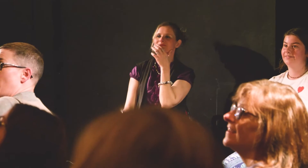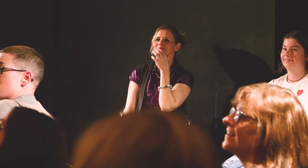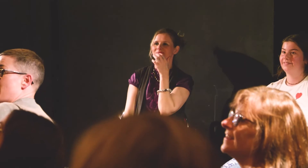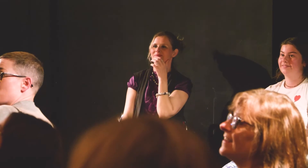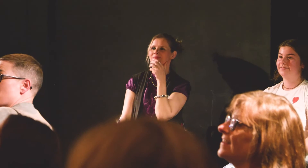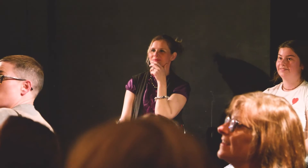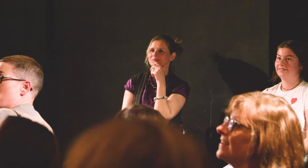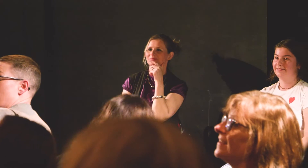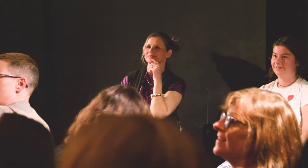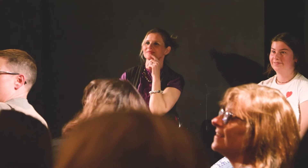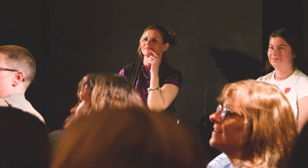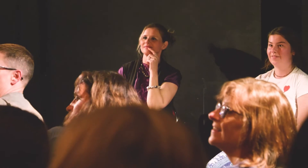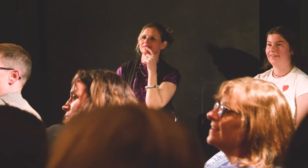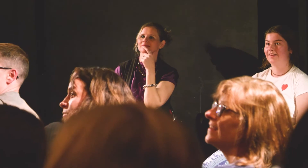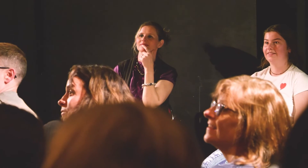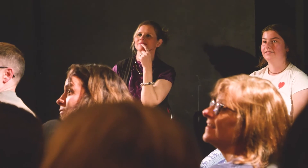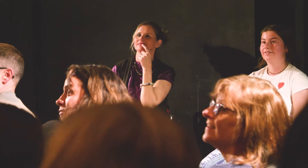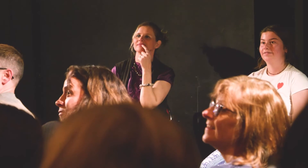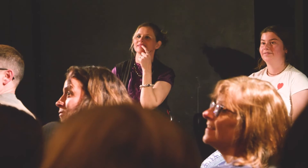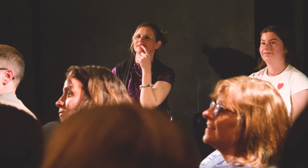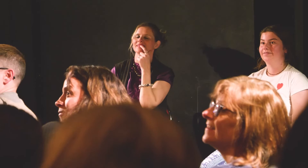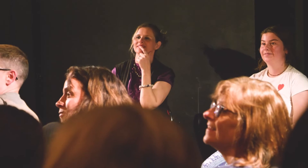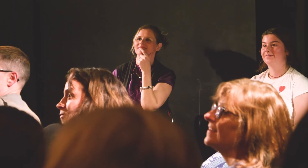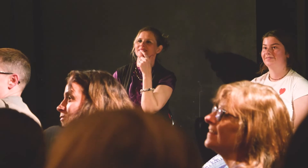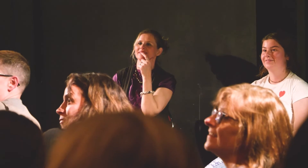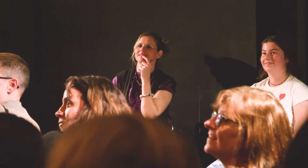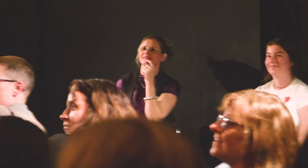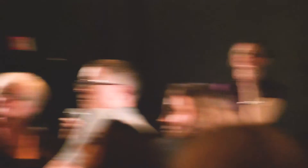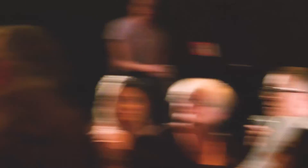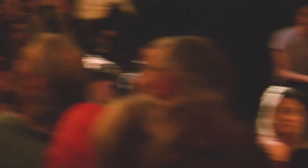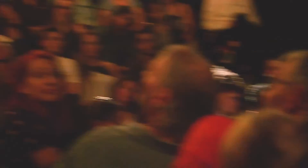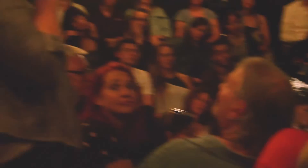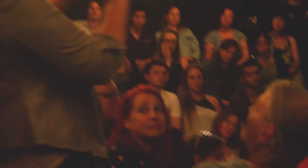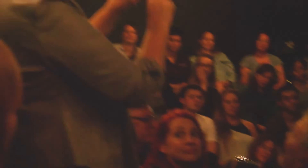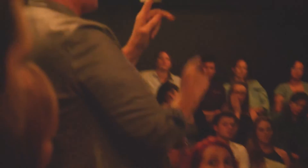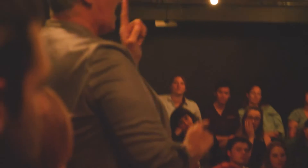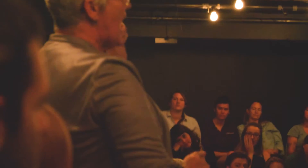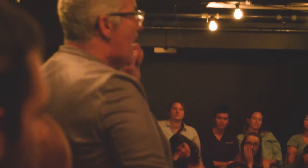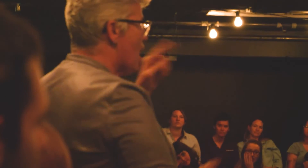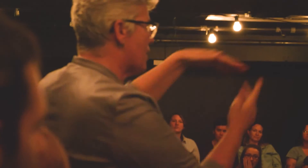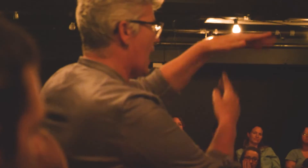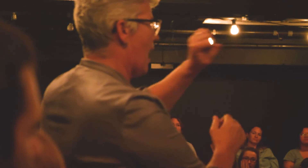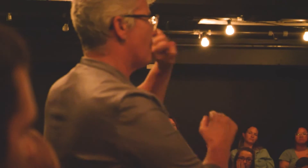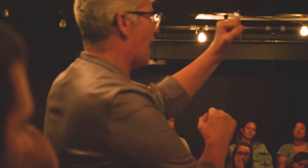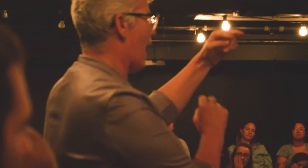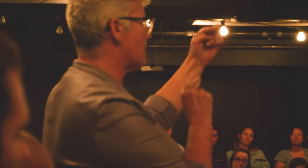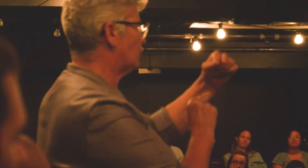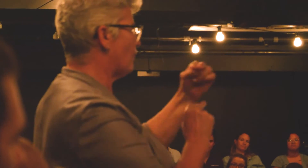I'd just like to ask all of the panellists, anyone who wants to answer, can you think of any funny times that